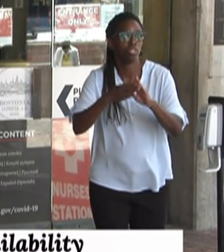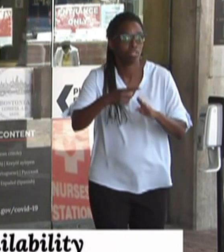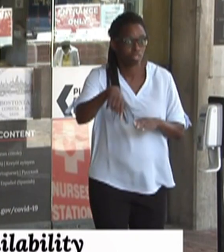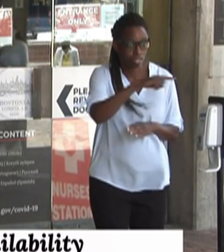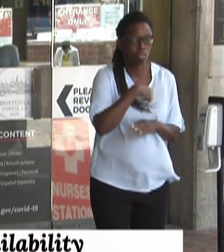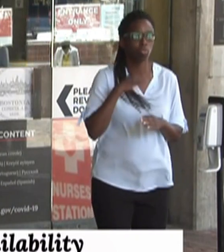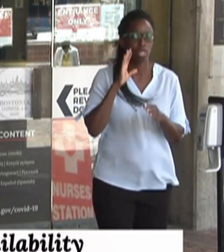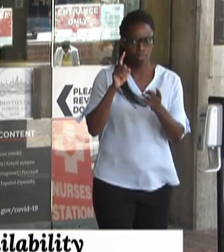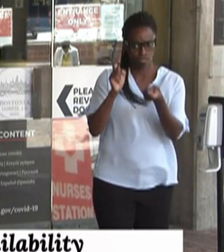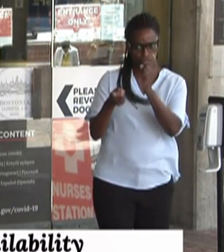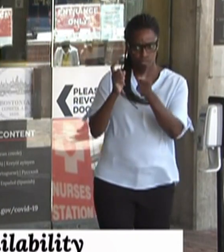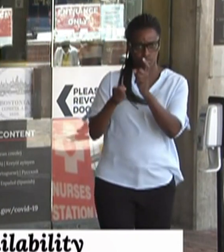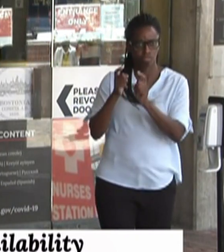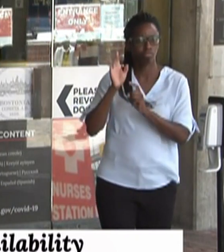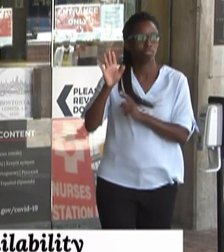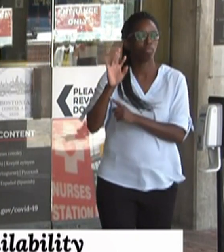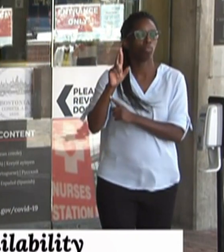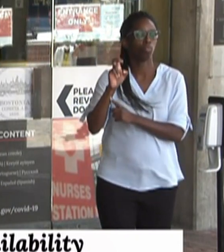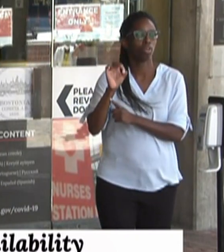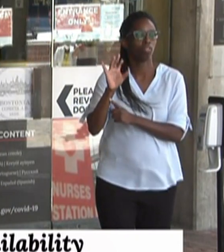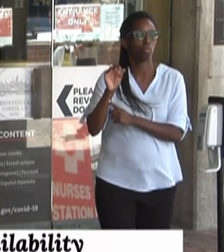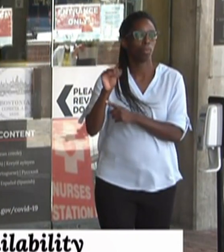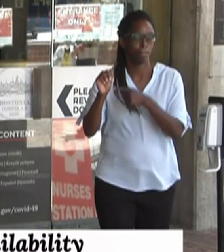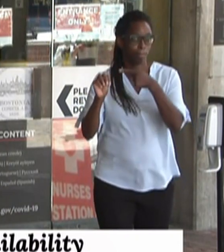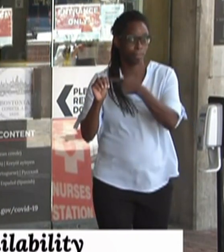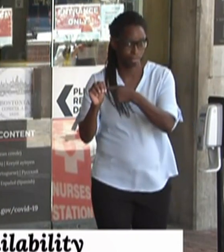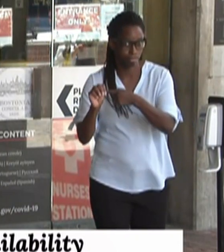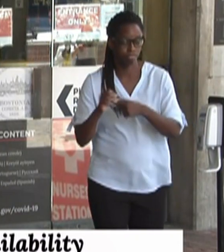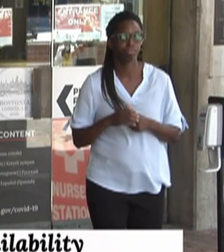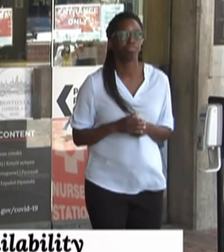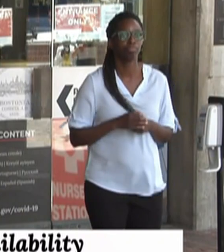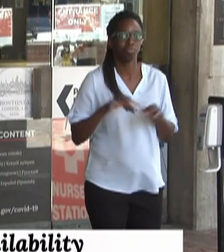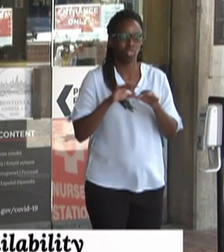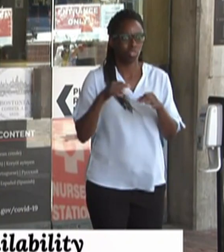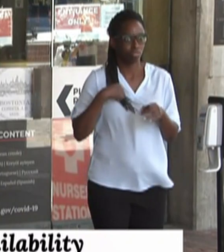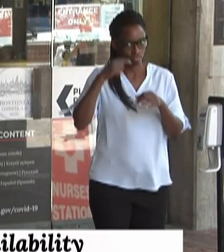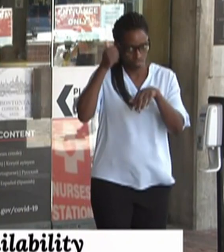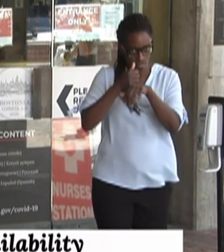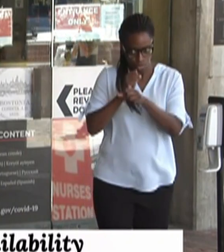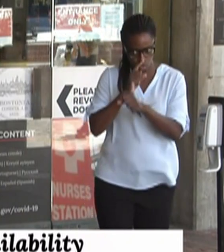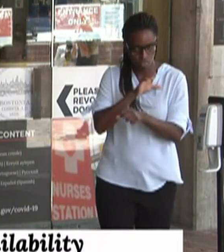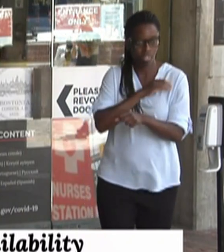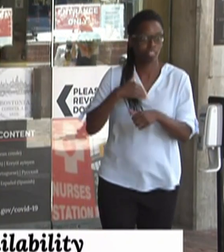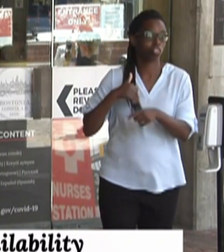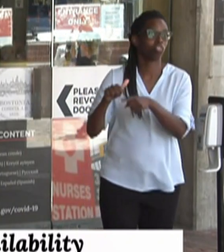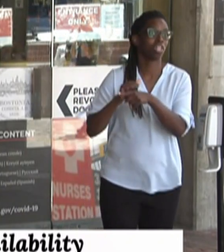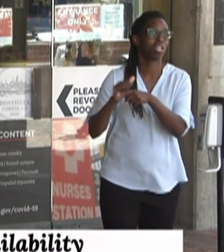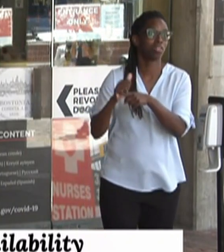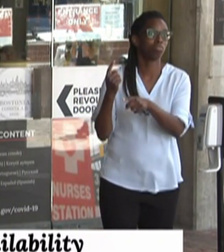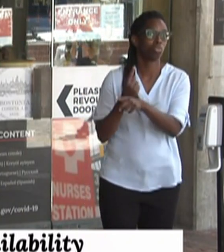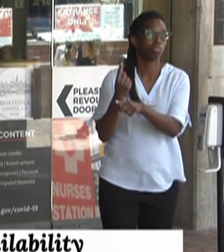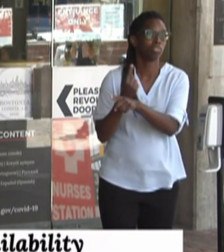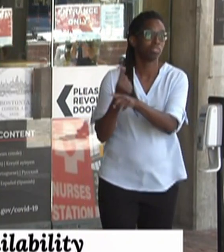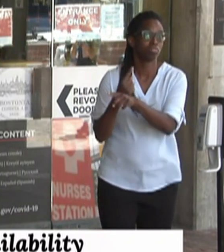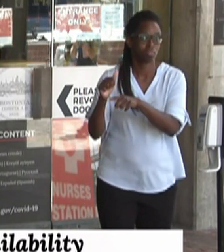in training. We have already looked at our training in the city, and we're going to continue to make changes in our training.